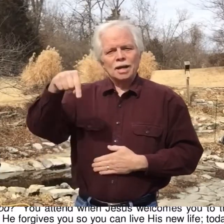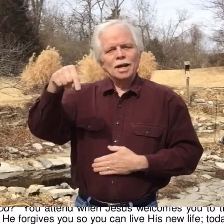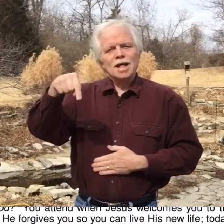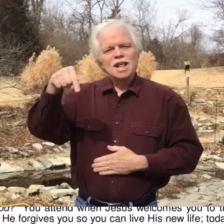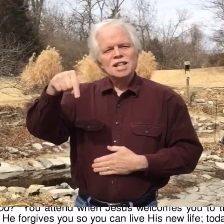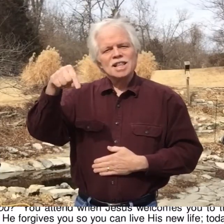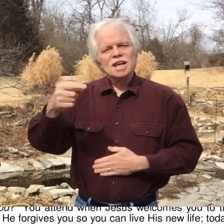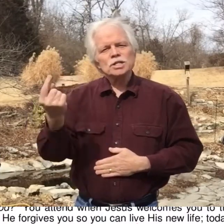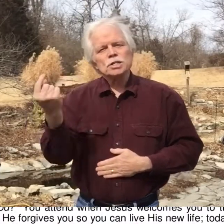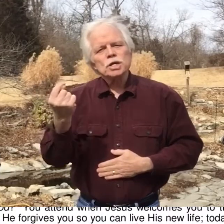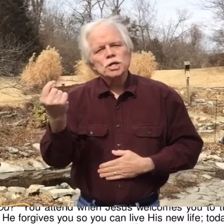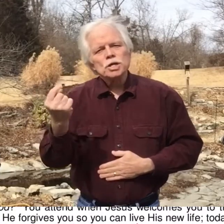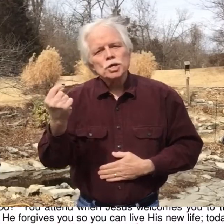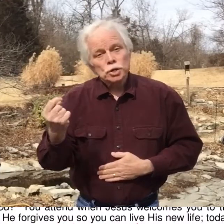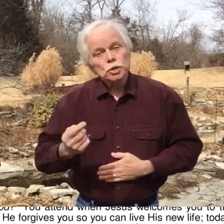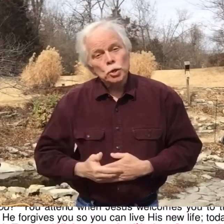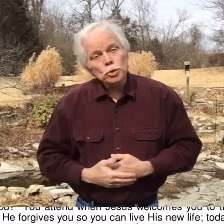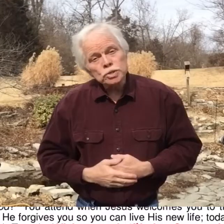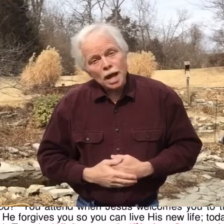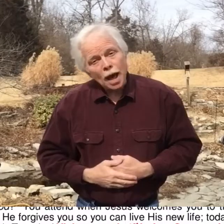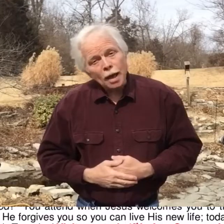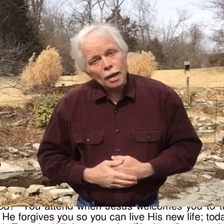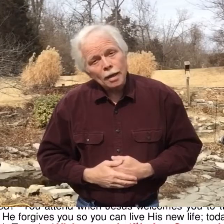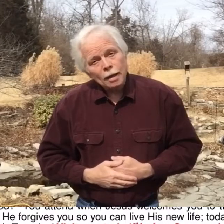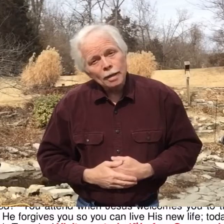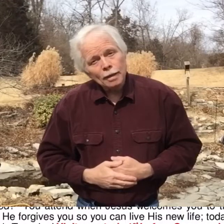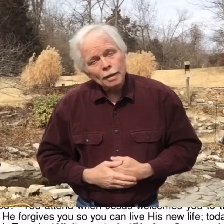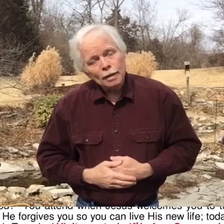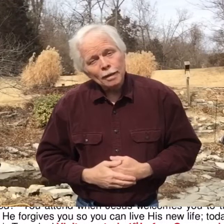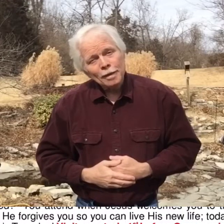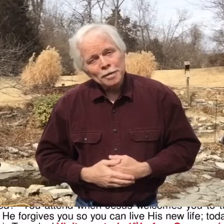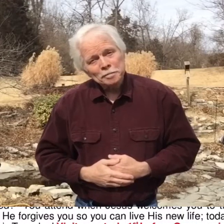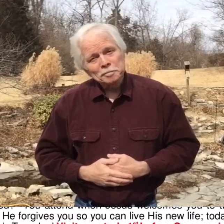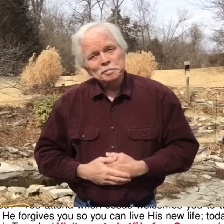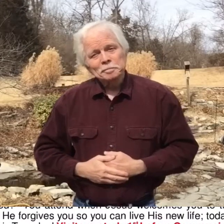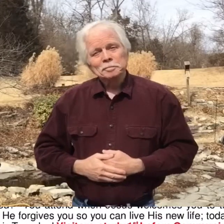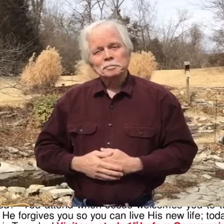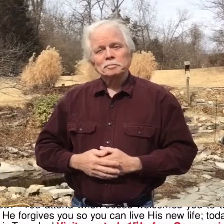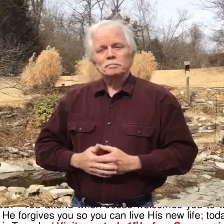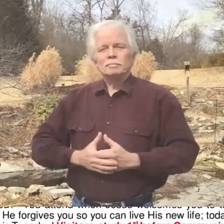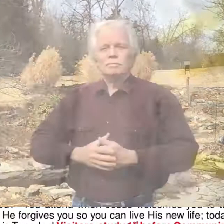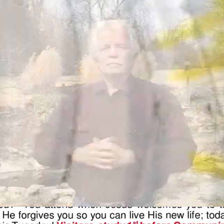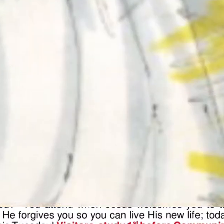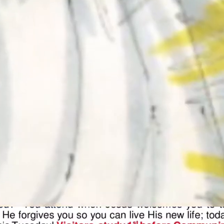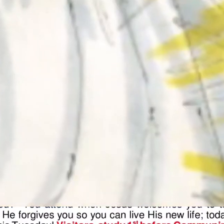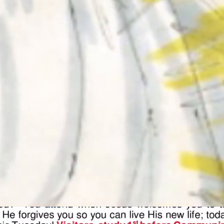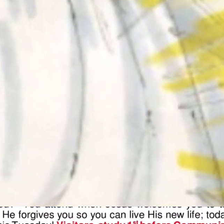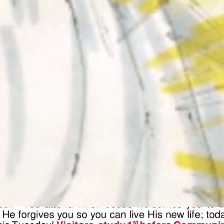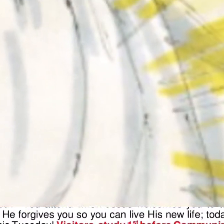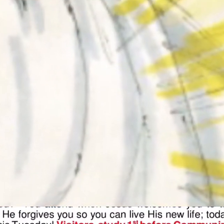this Tuesday. 3 Corinthians